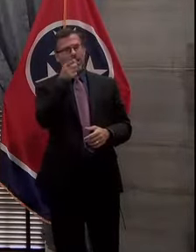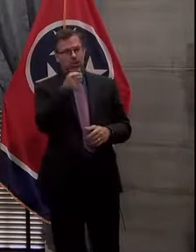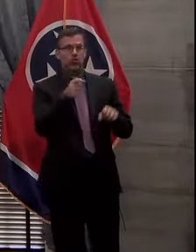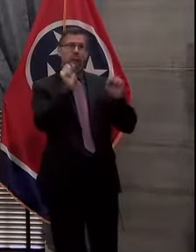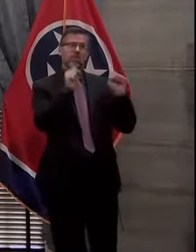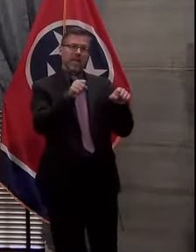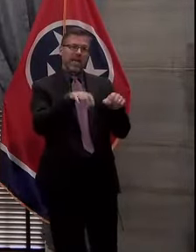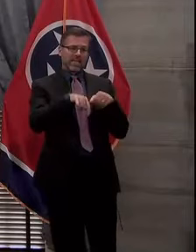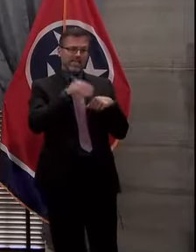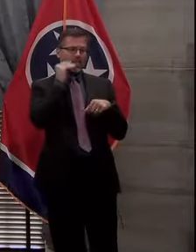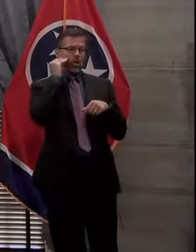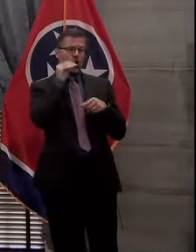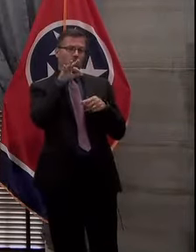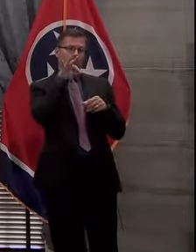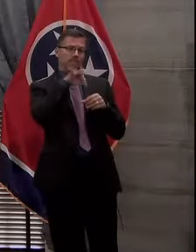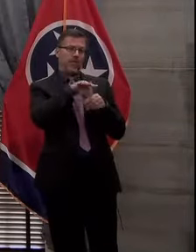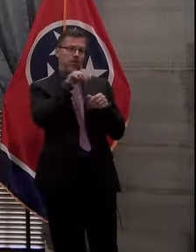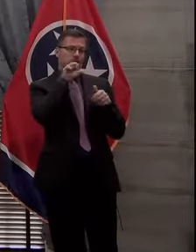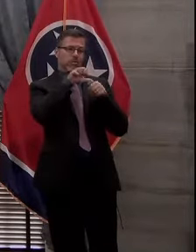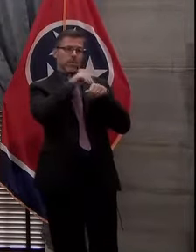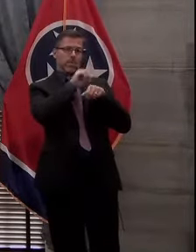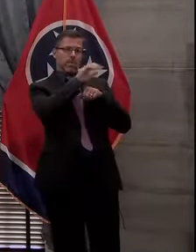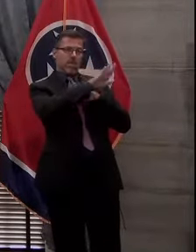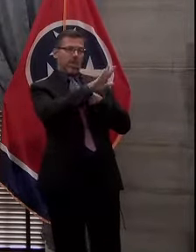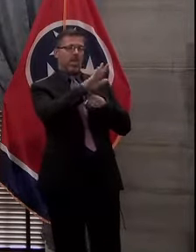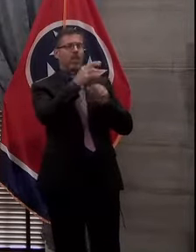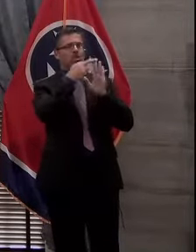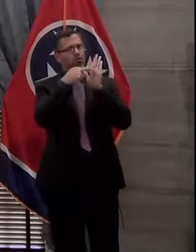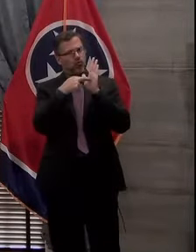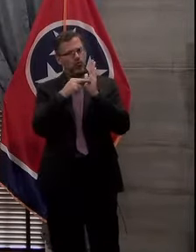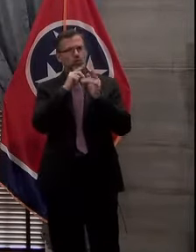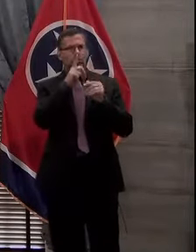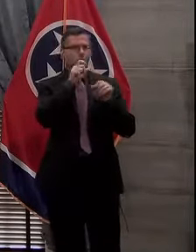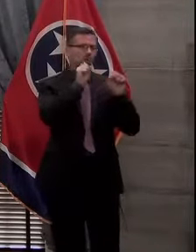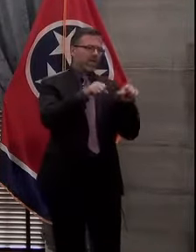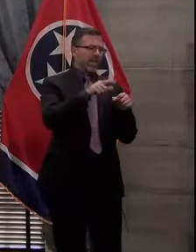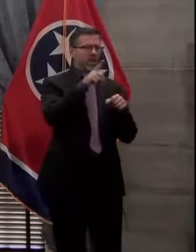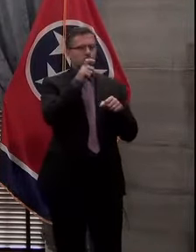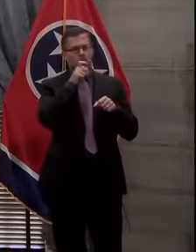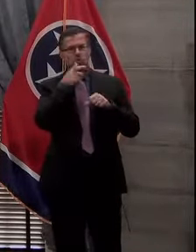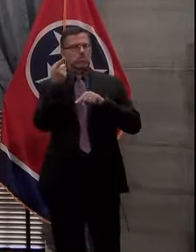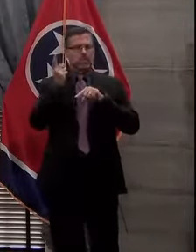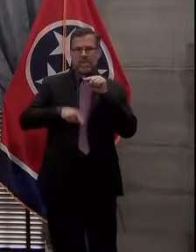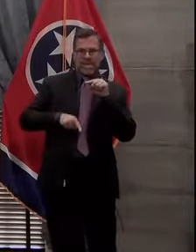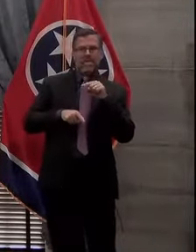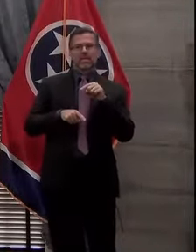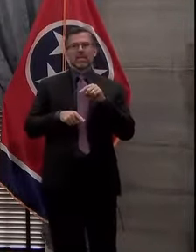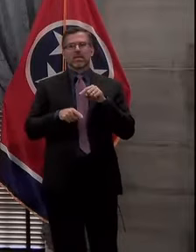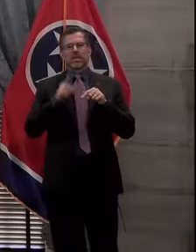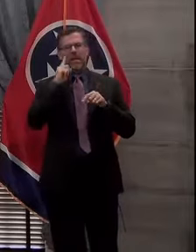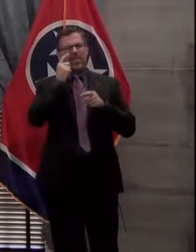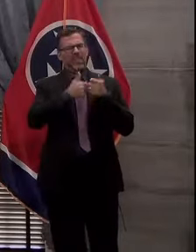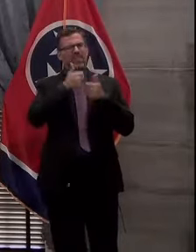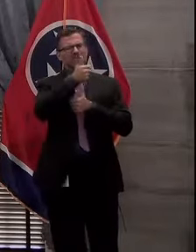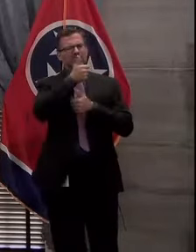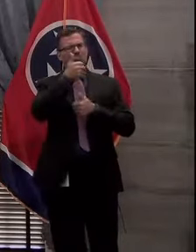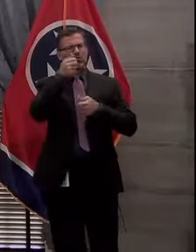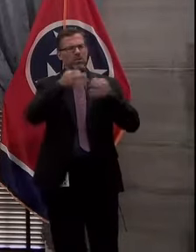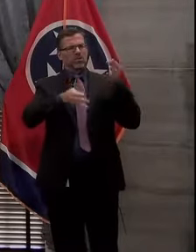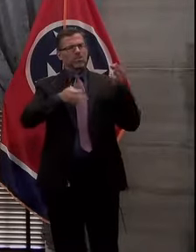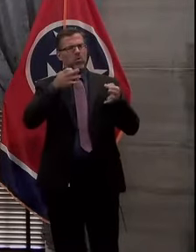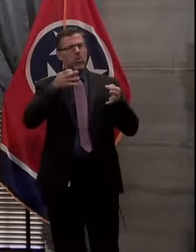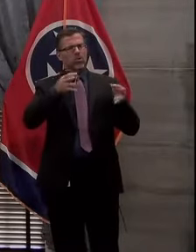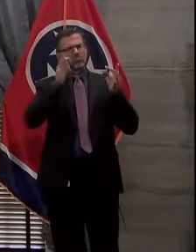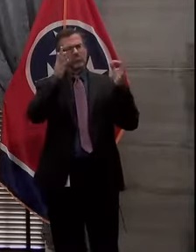vote absentee, and when you should be able to vote absentee. I think that's how the court made their decision, was based on what they felt